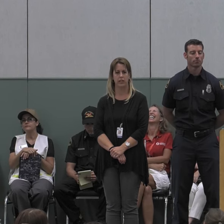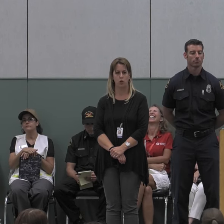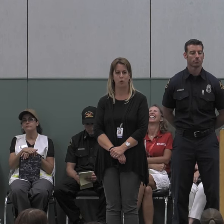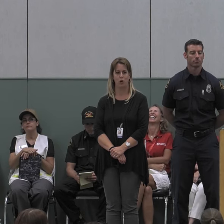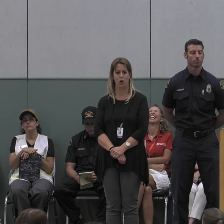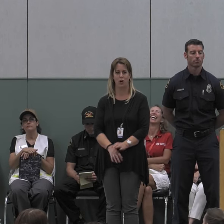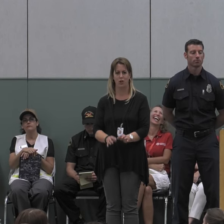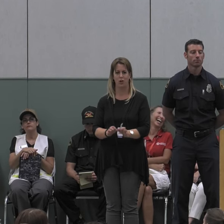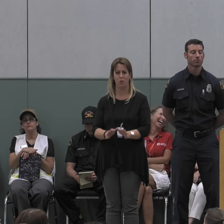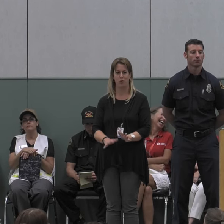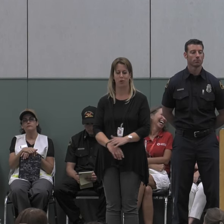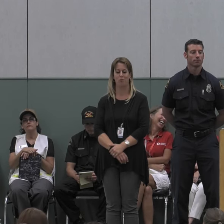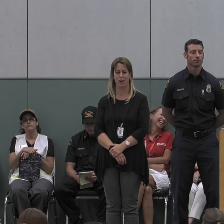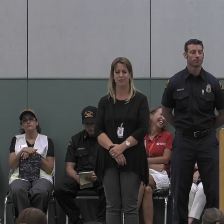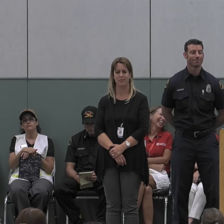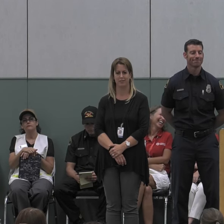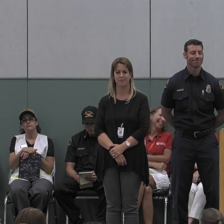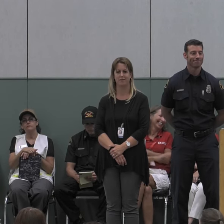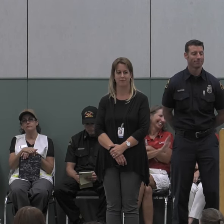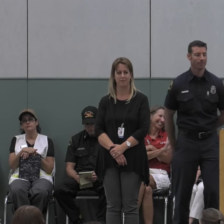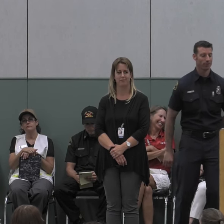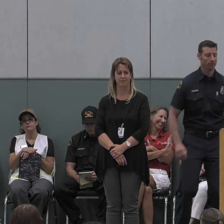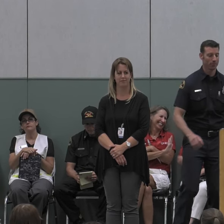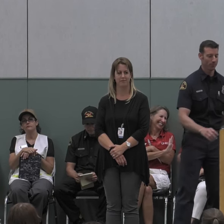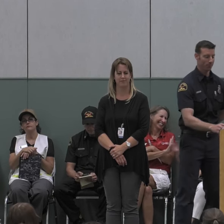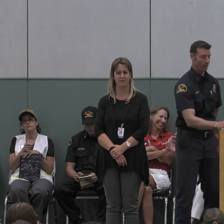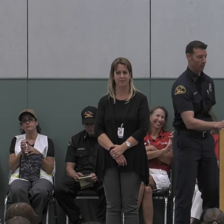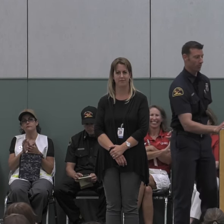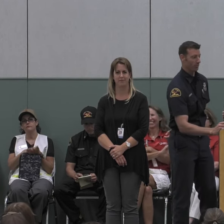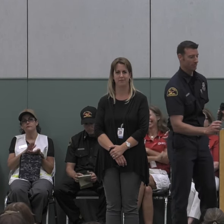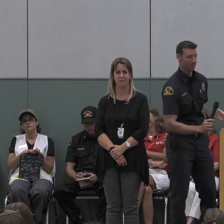a agarrar esa información. Muchas gracias.